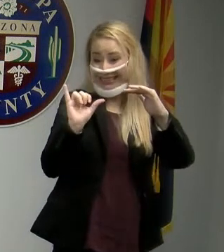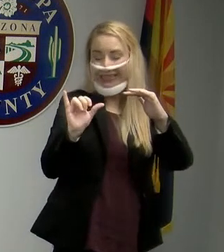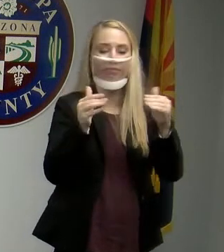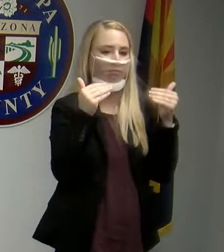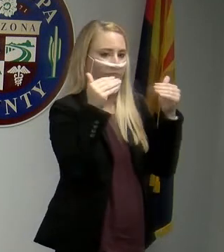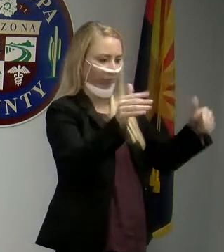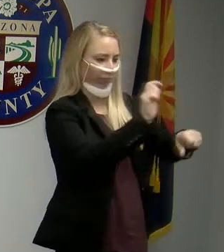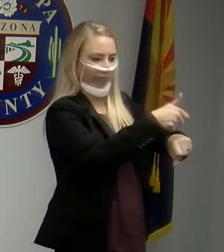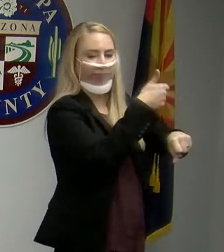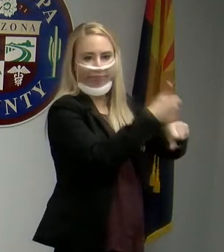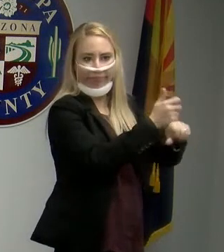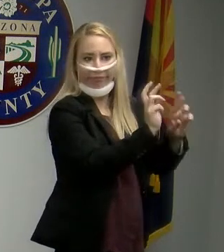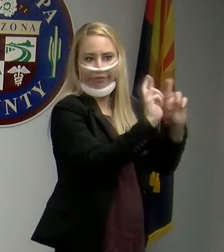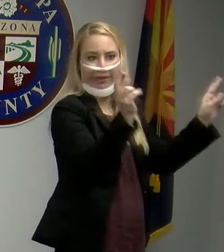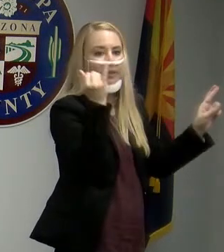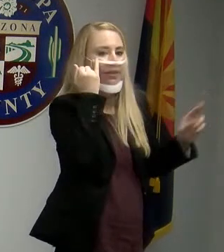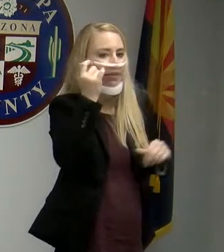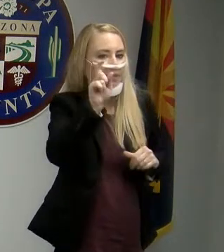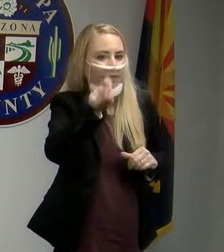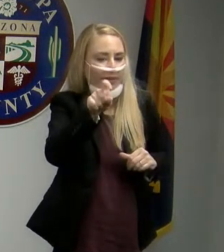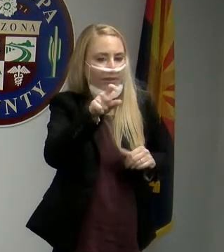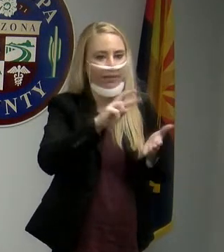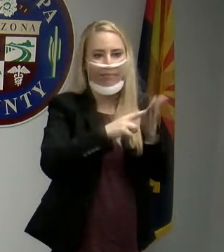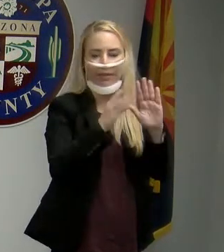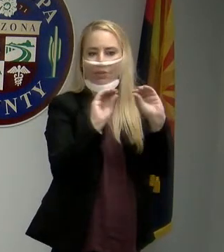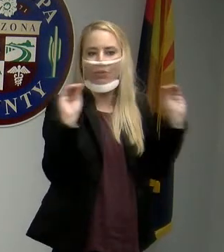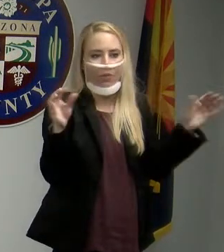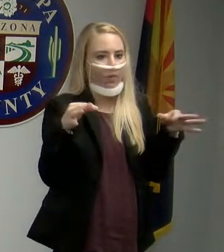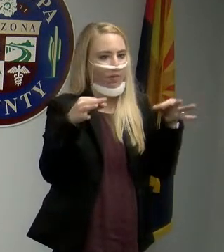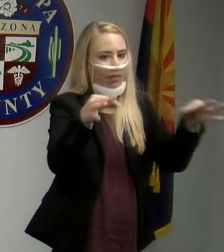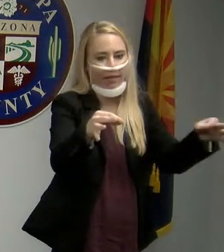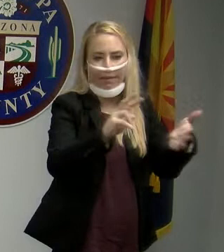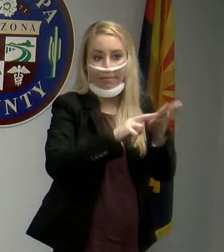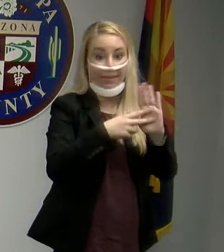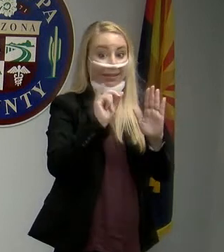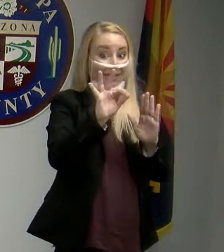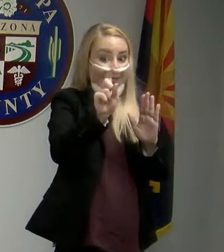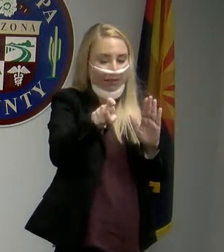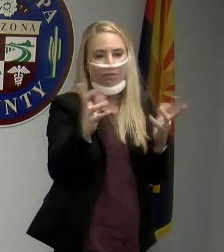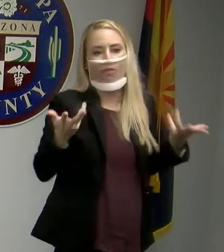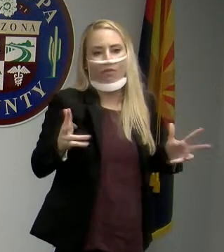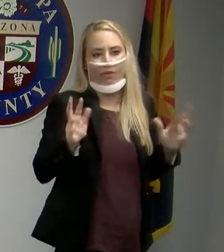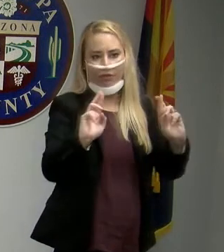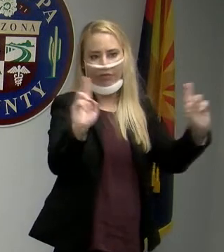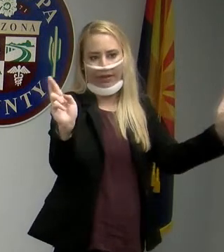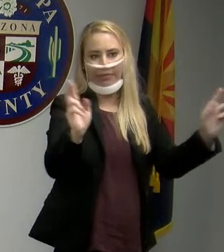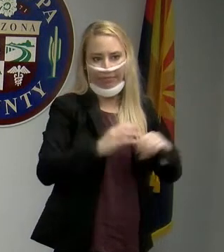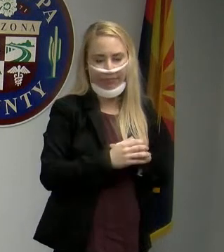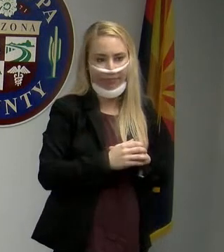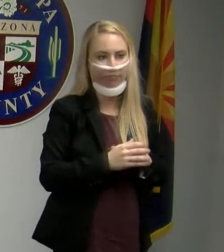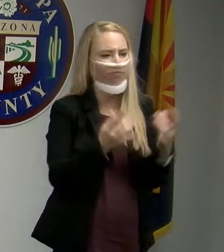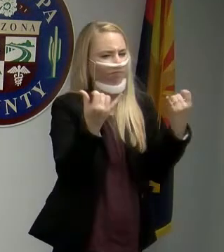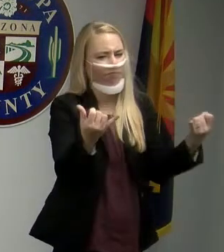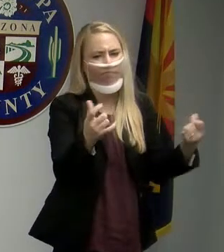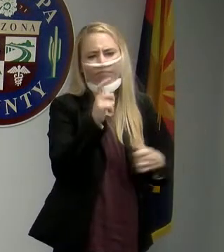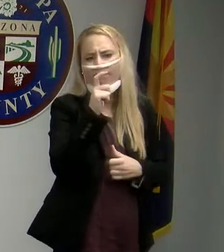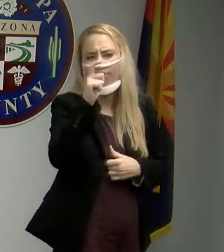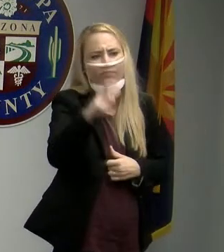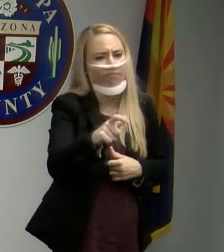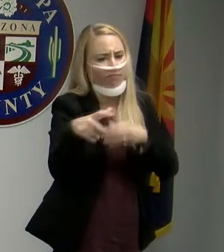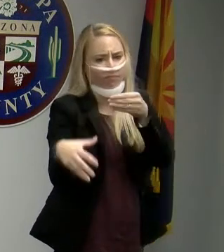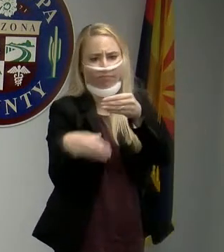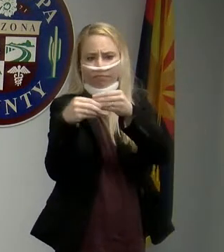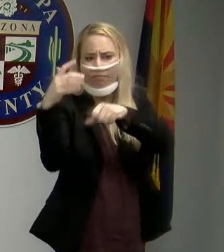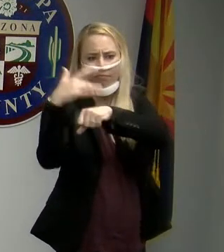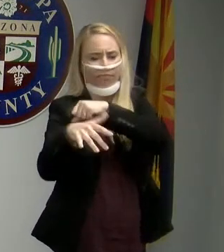needed, so that there wouldn't be any delay and that capability would be there for us should it be necessary. Currently, it is not necessary. They aren't